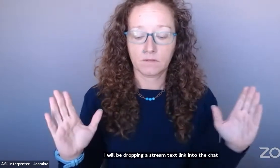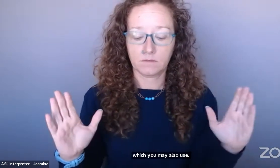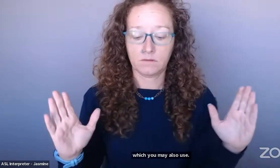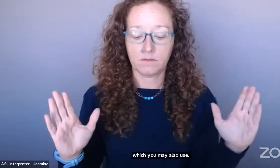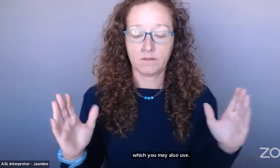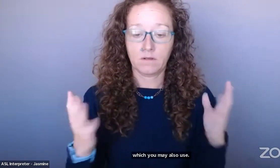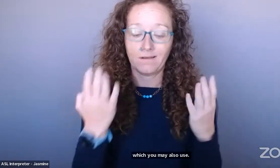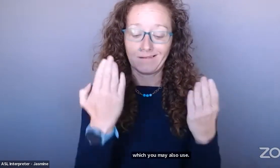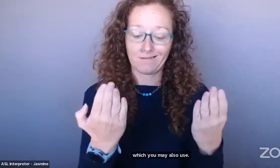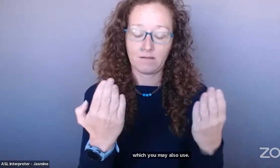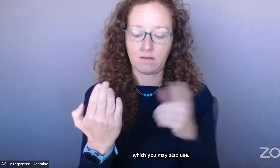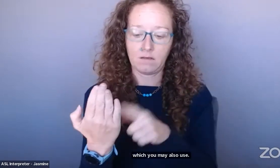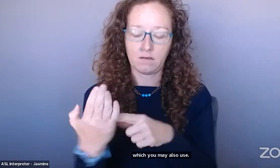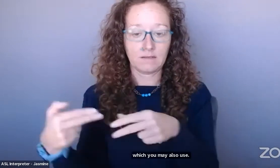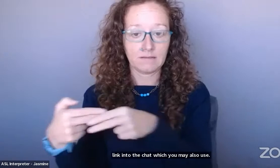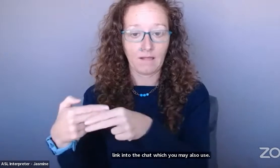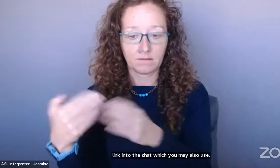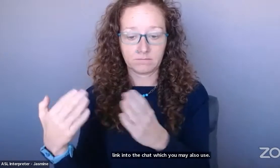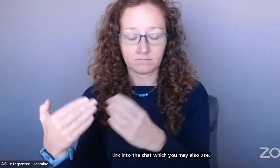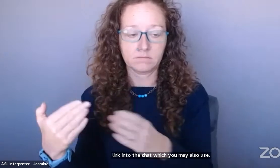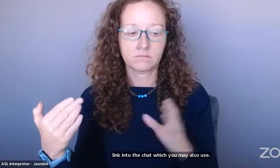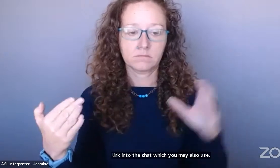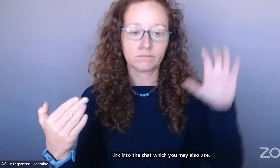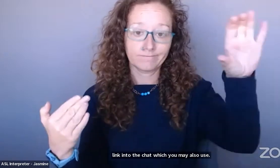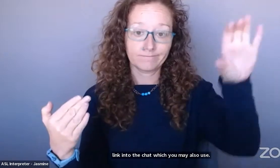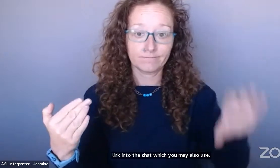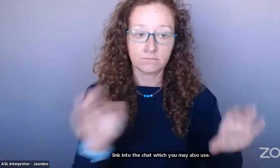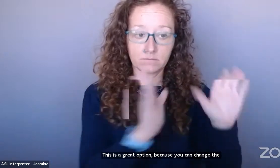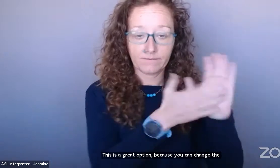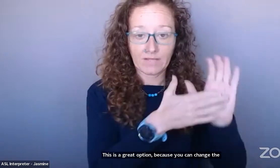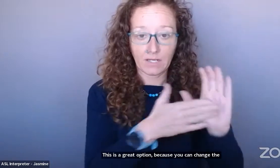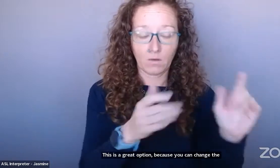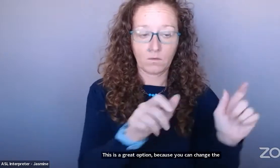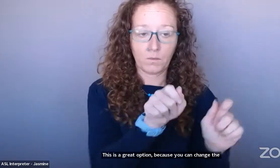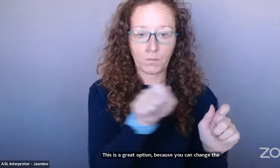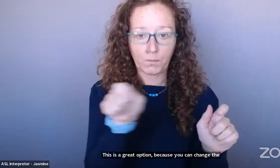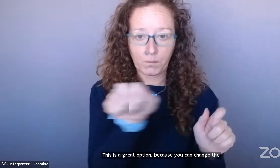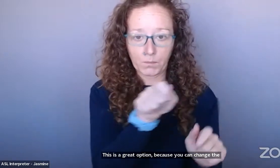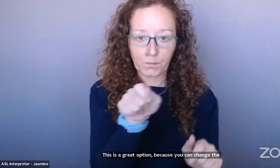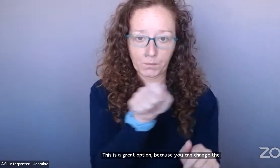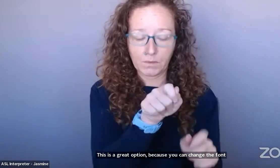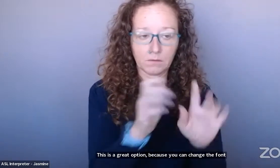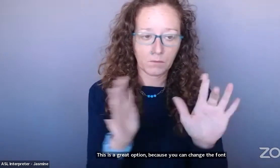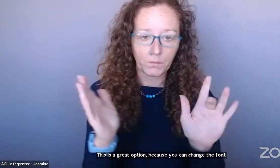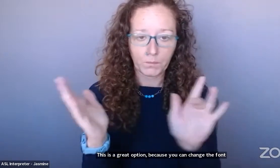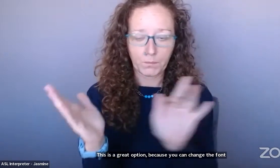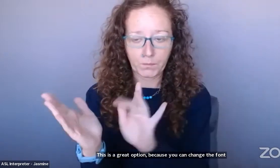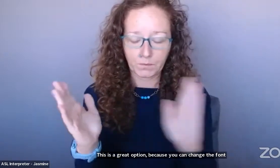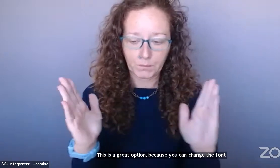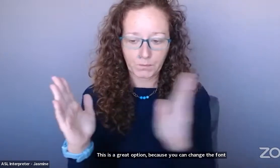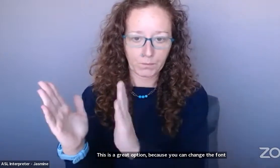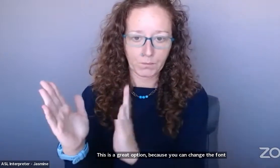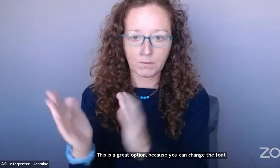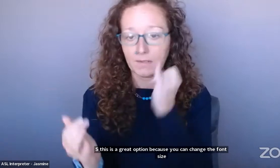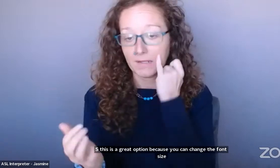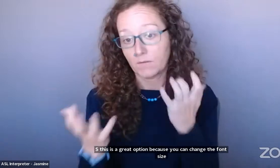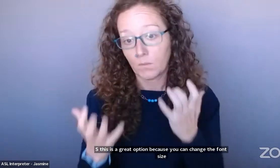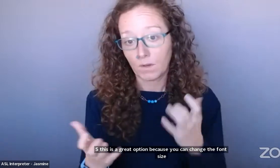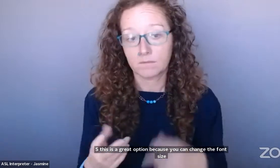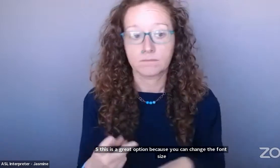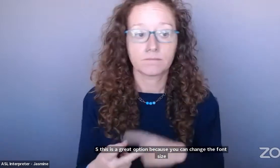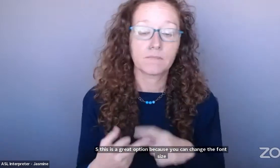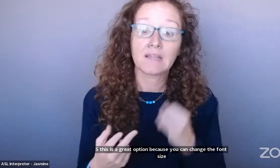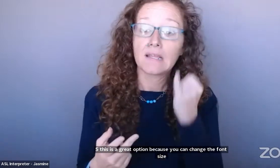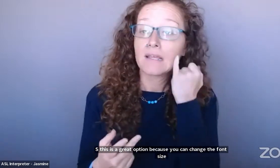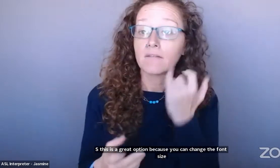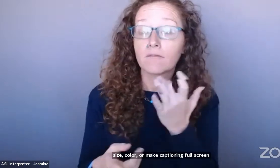both our upcoming presentation and the Zoom videos. Similarly, if you are blessed with 2 screens, you may adjust